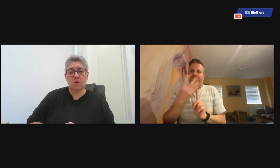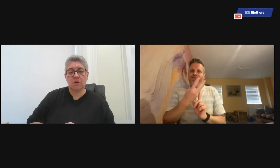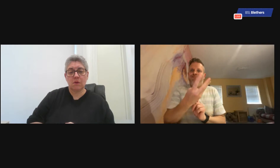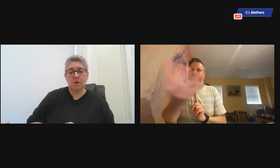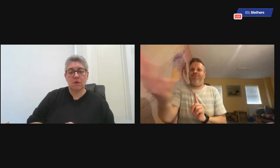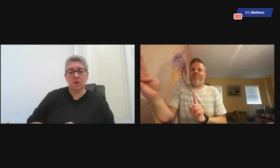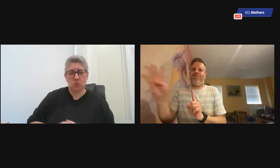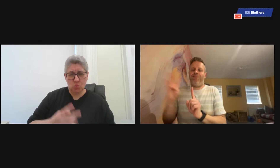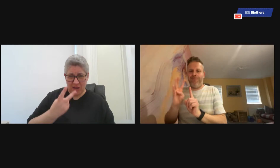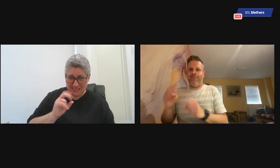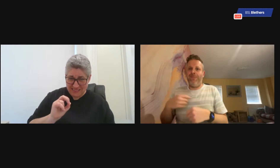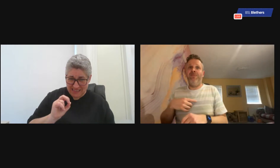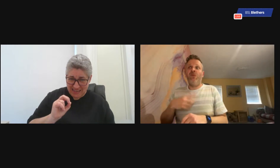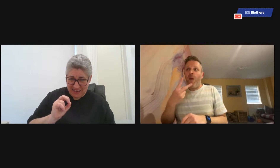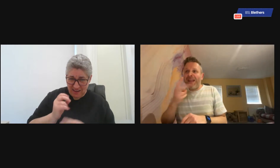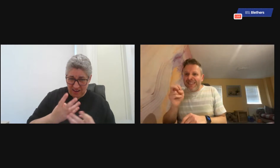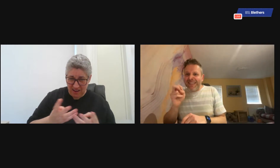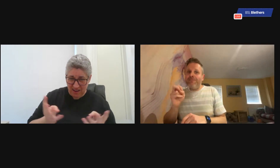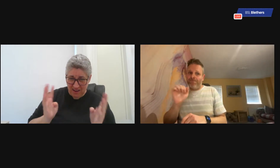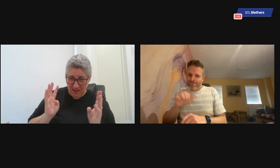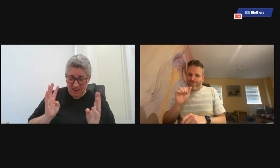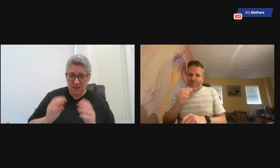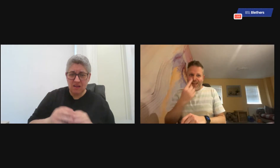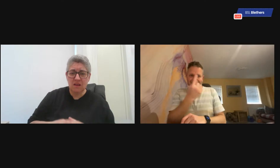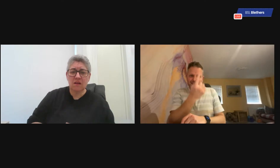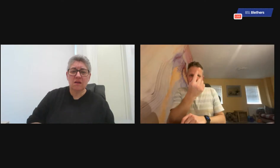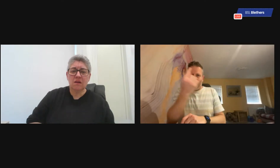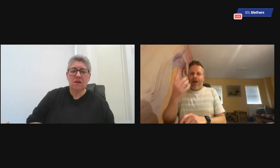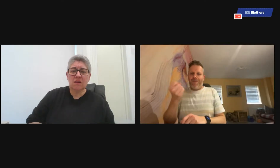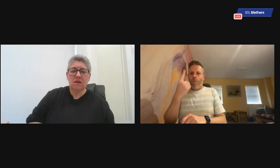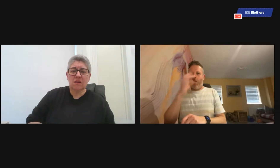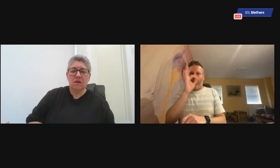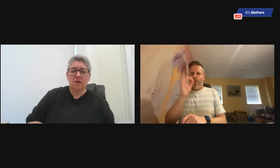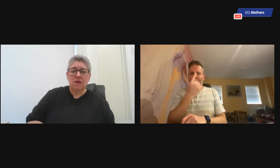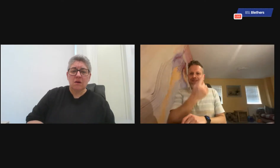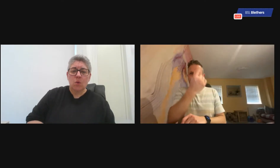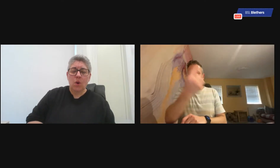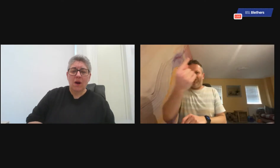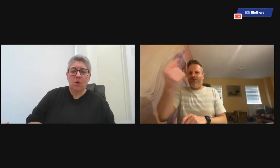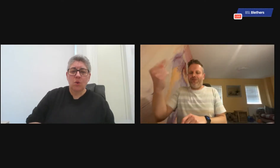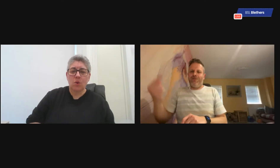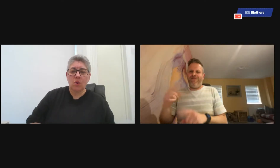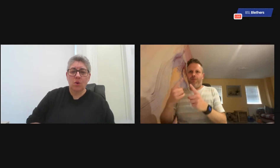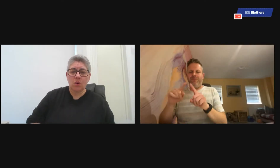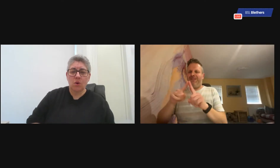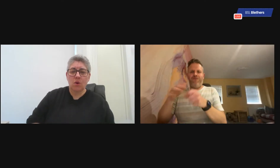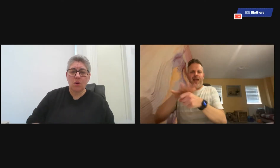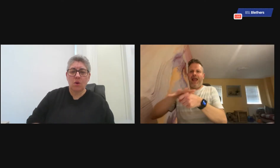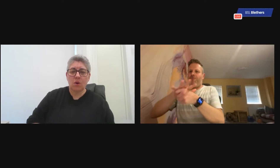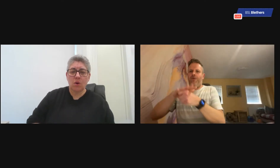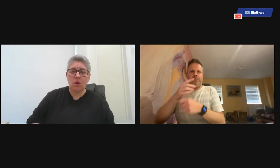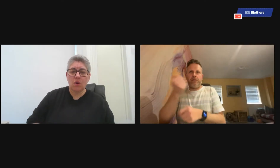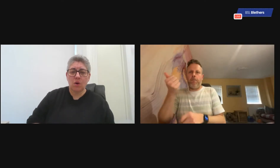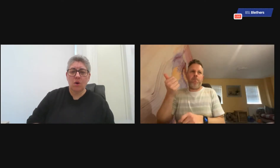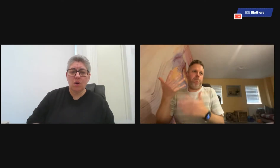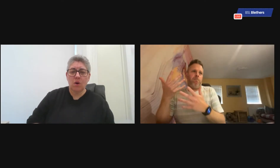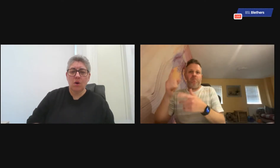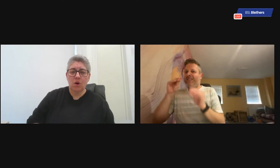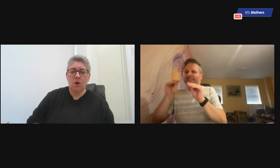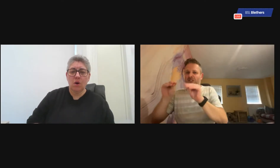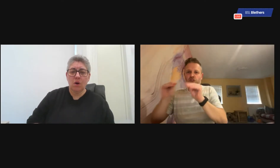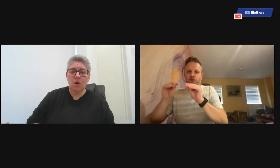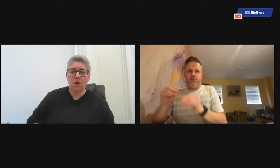then it may be the panel. I think you're told maybe a month before you attend panel, and there's around 20 people around the room.